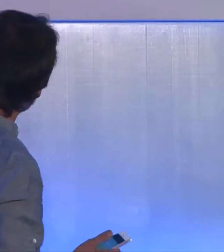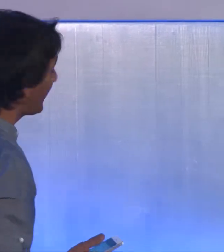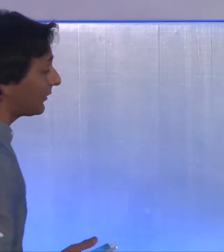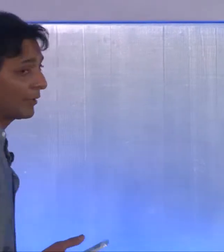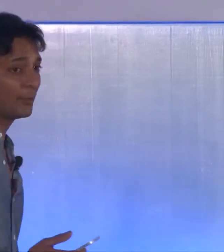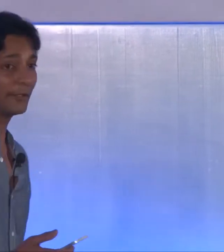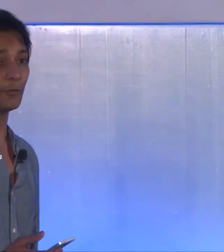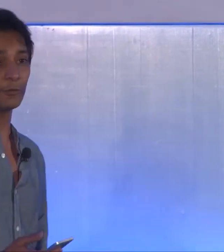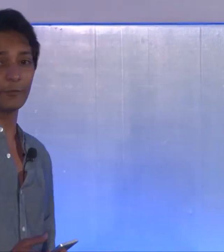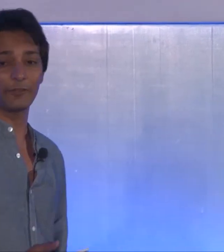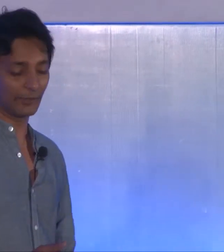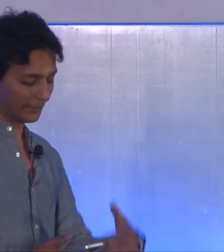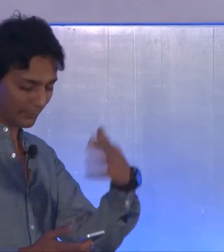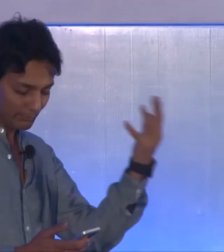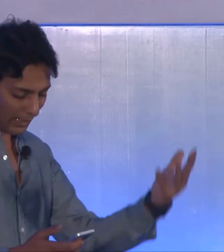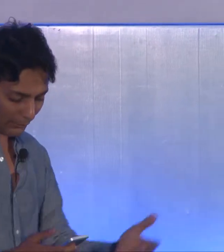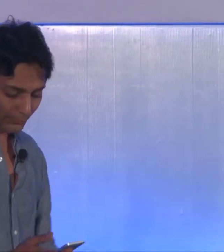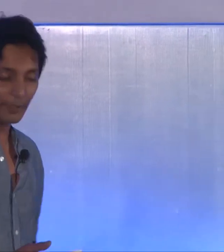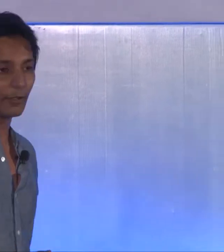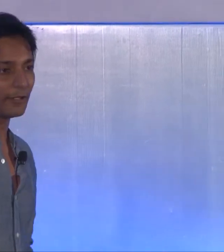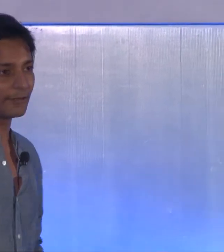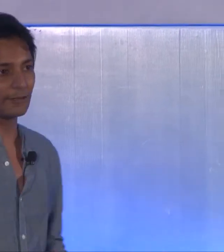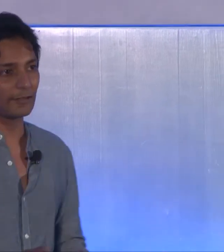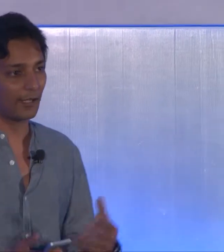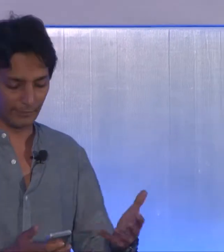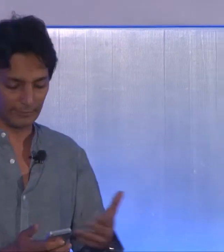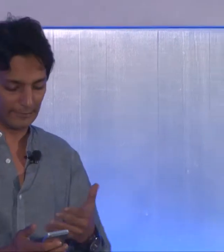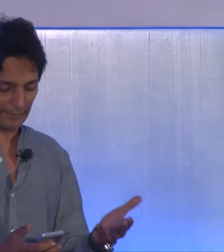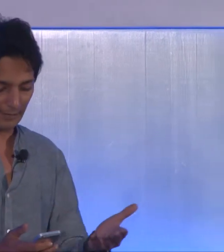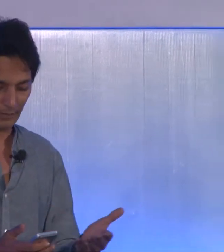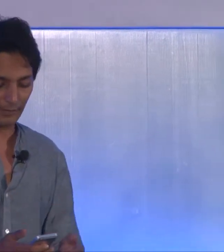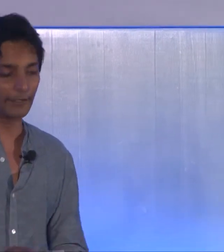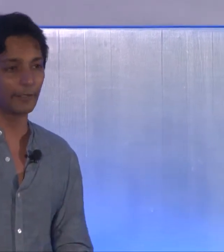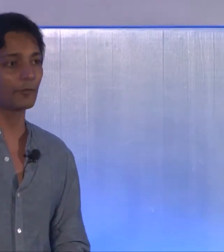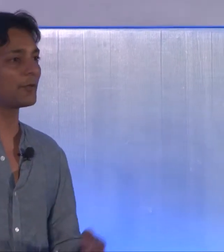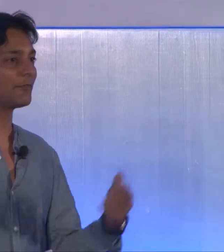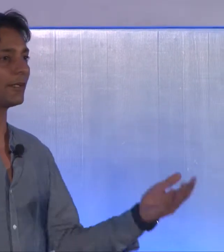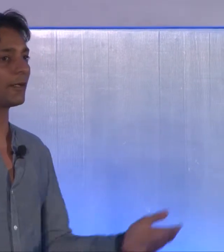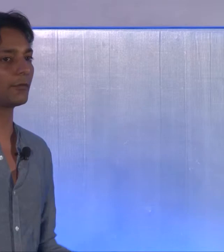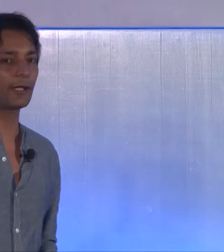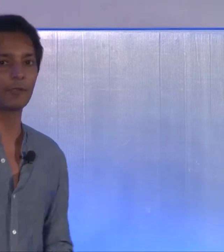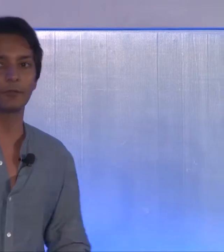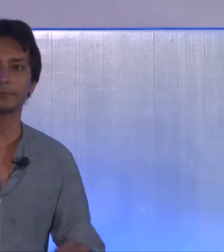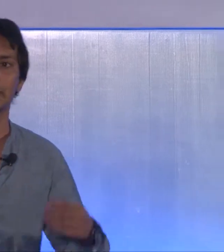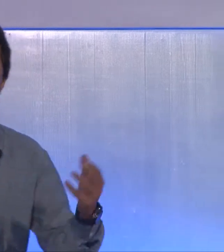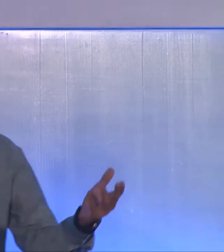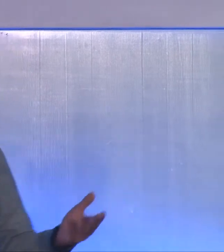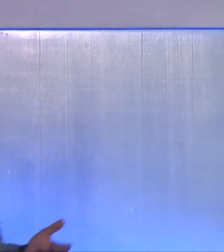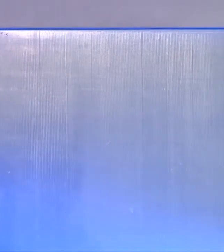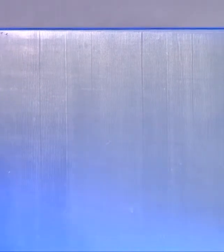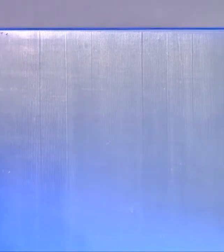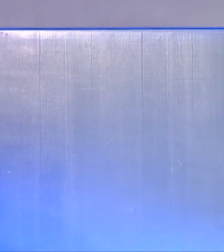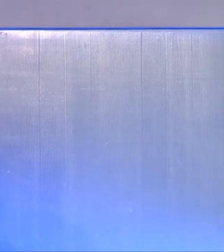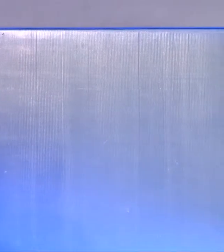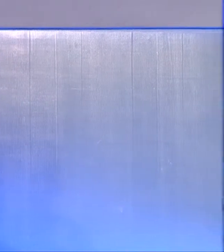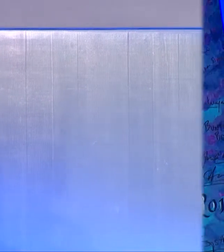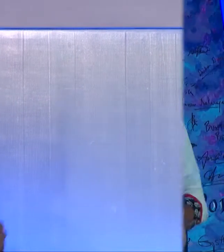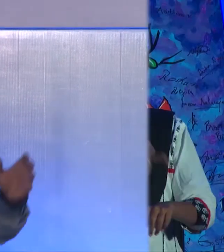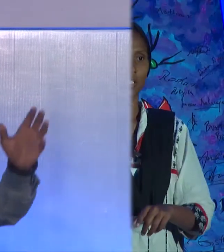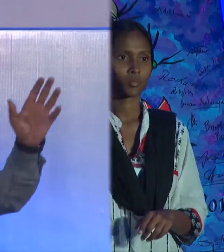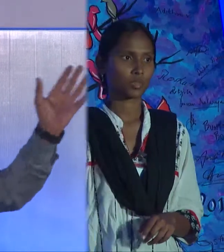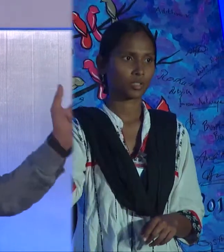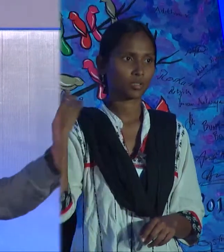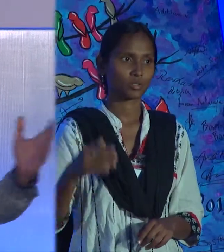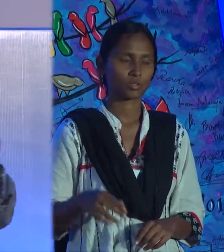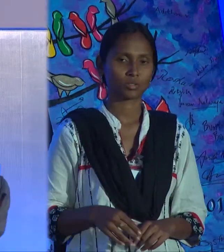I want to share with you the vision. You know, how did we all start this entire thing? You know, we figured out that, you know, long time ago,